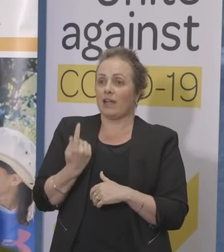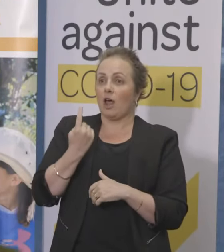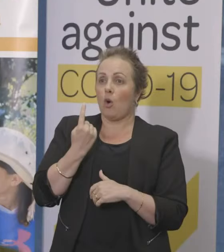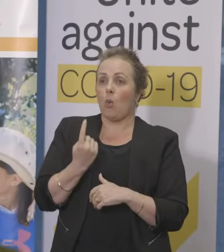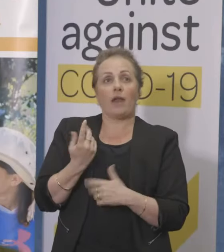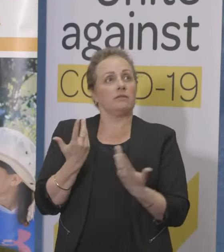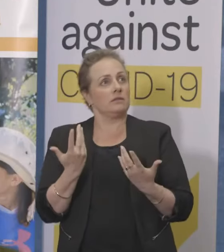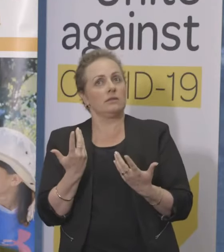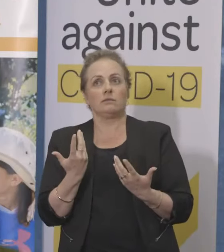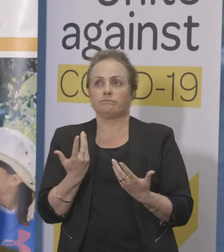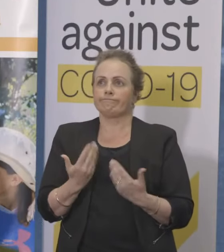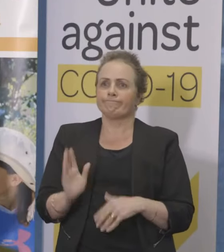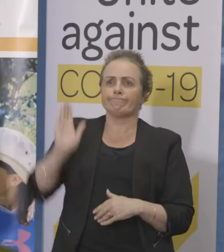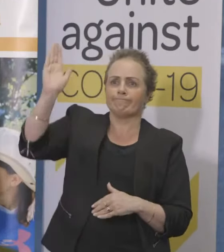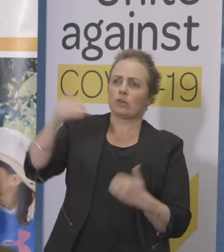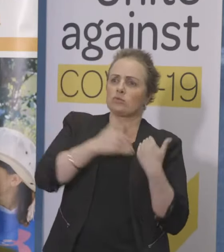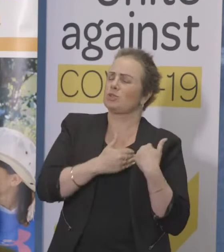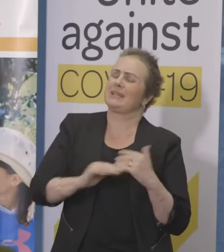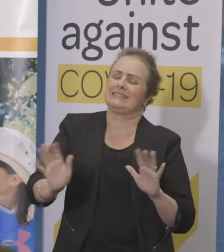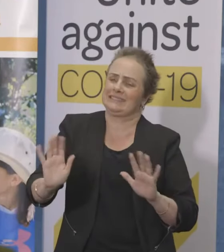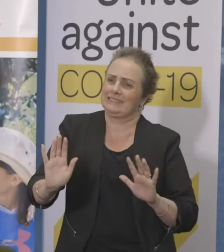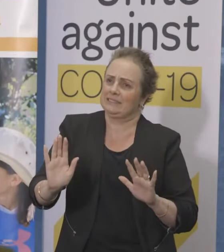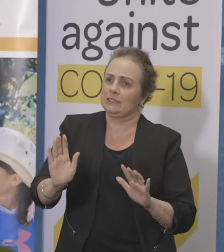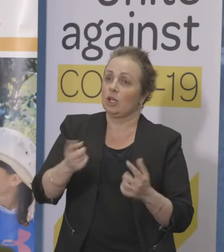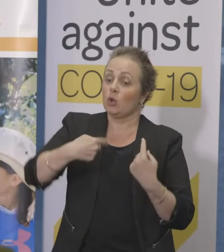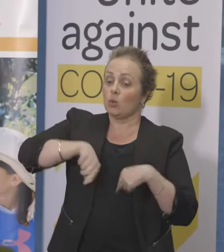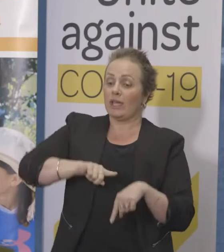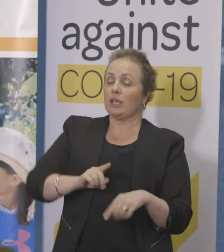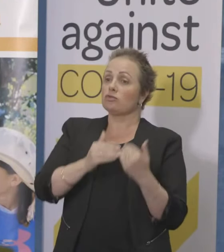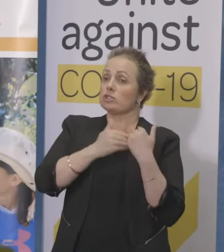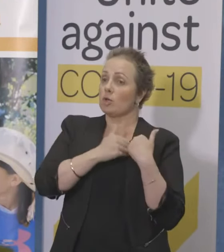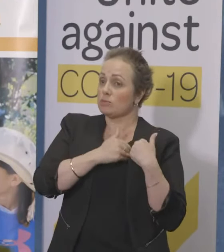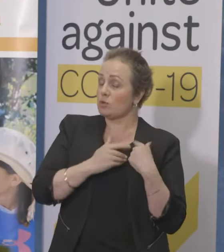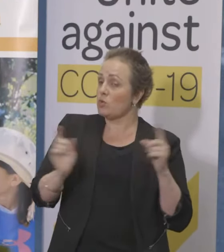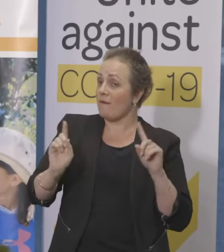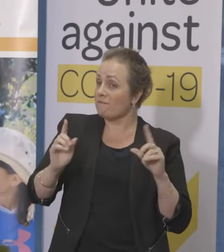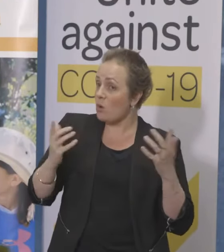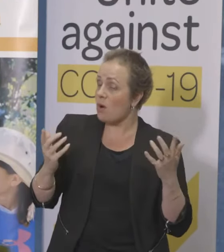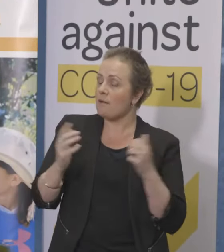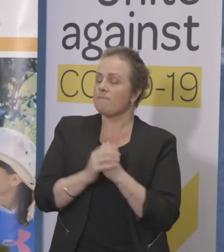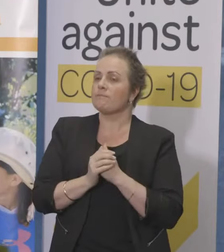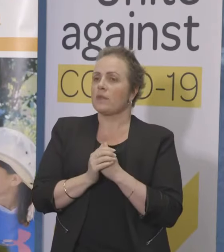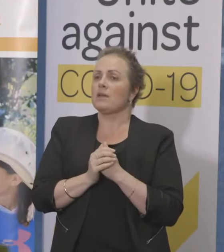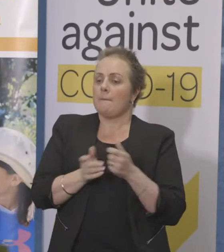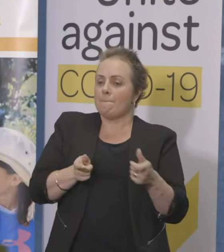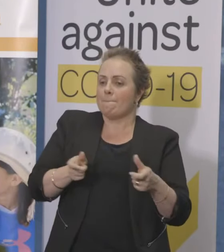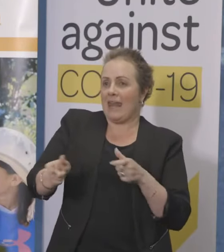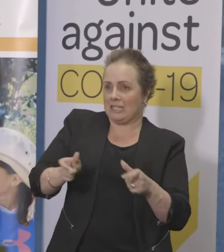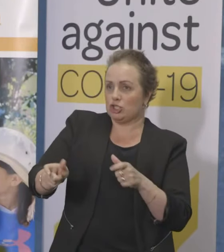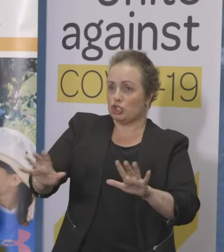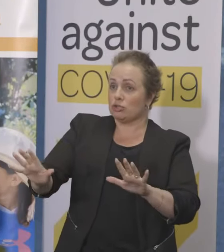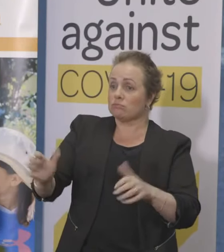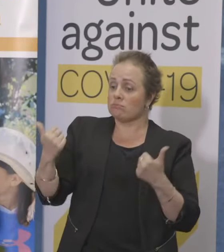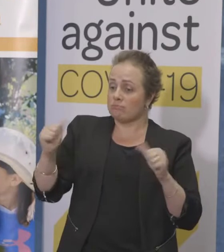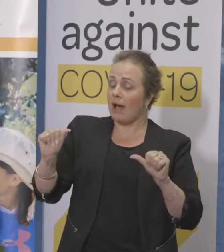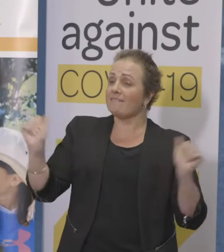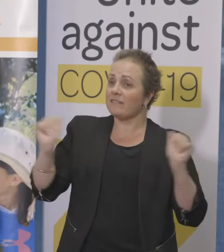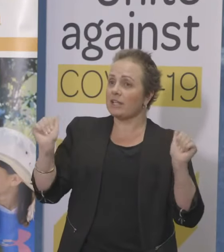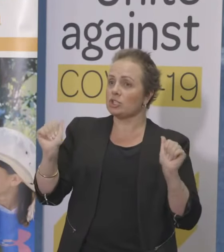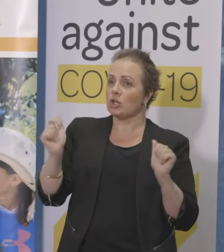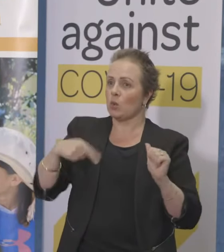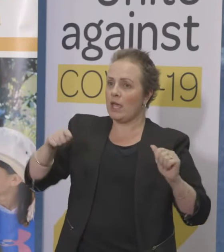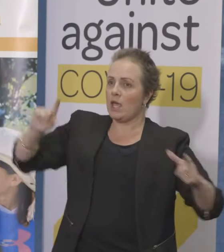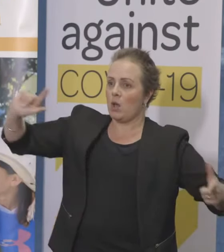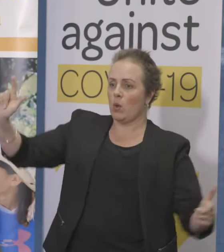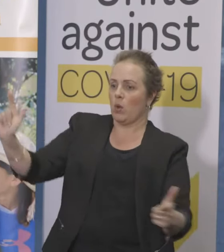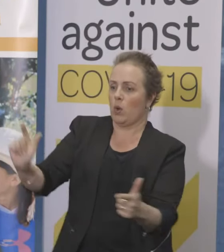is responsible for the outbreak. Of course, what our accountability and responsibility for is managing it, which we did. We turned it around.